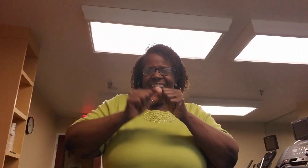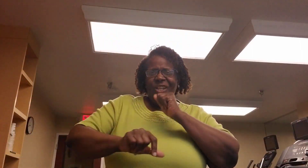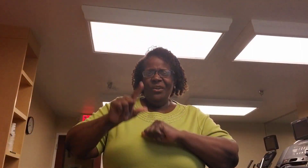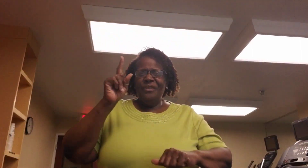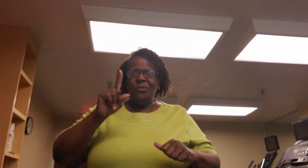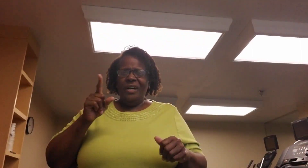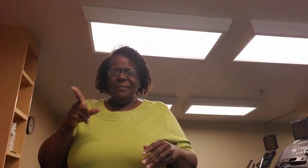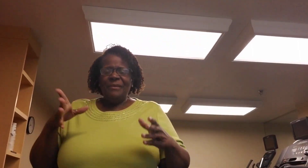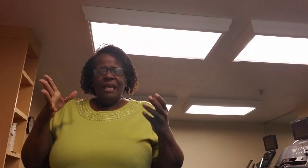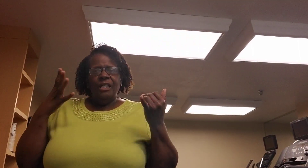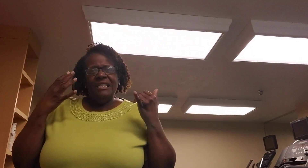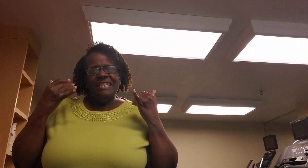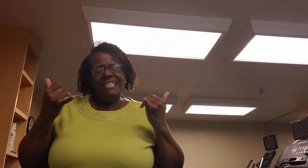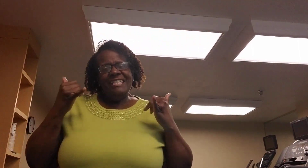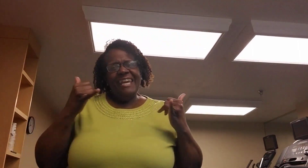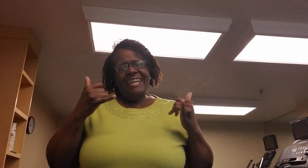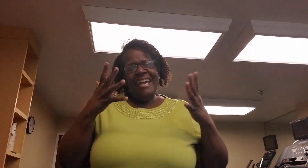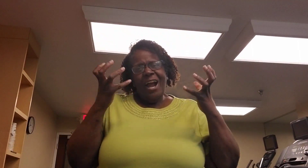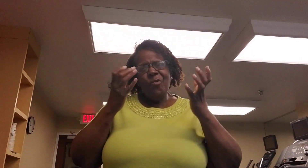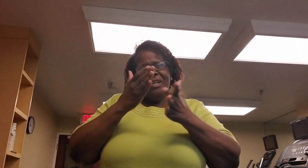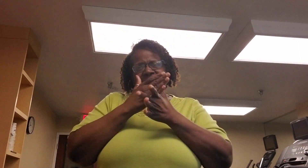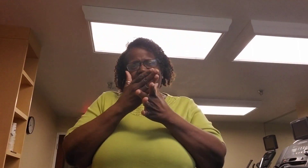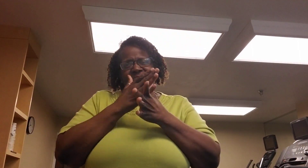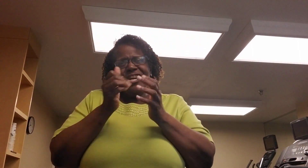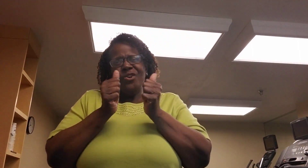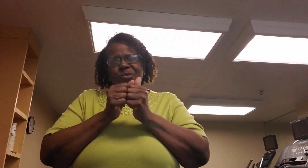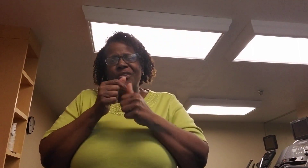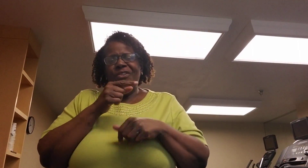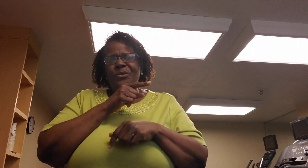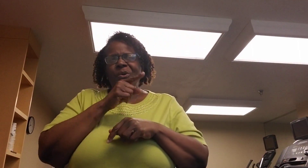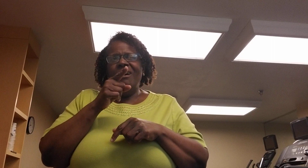Hello everyone. Today I want to share with you all